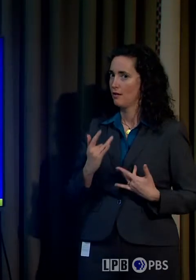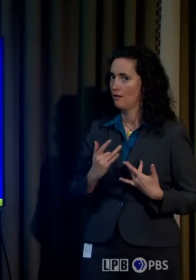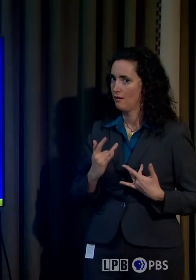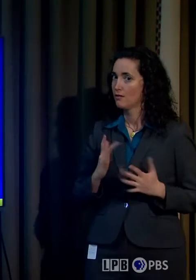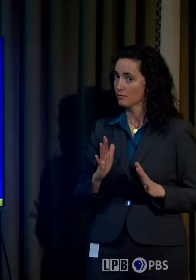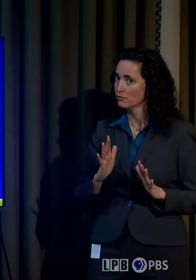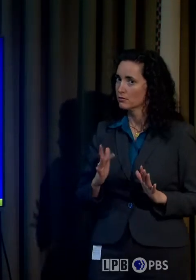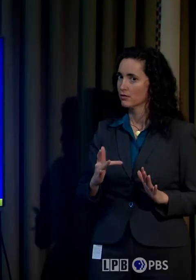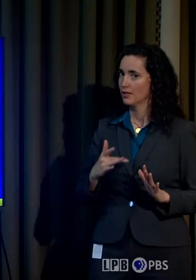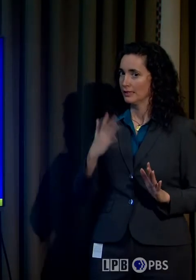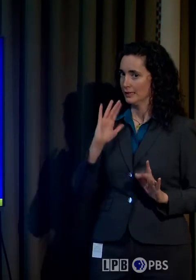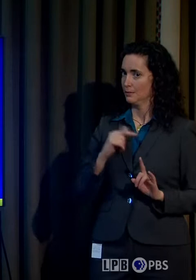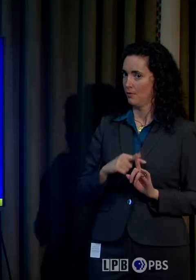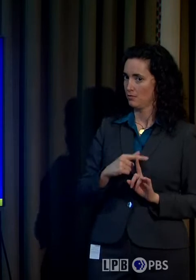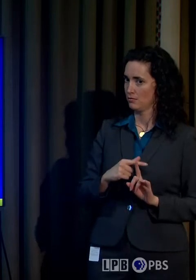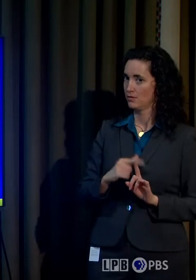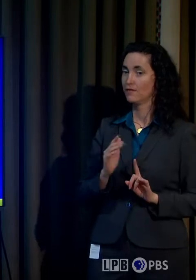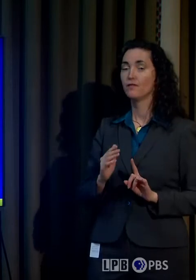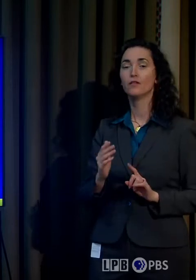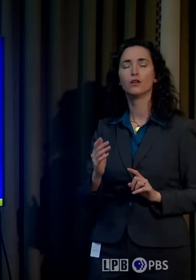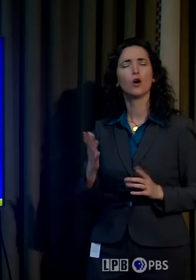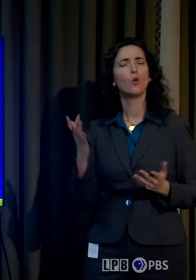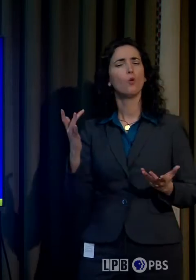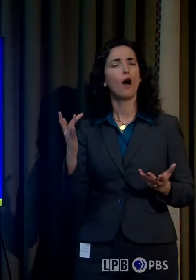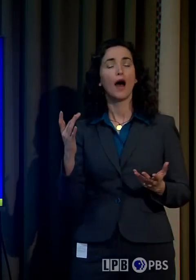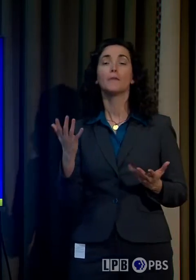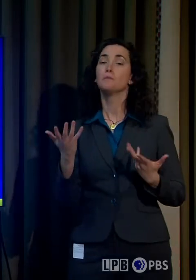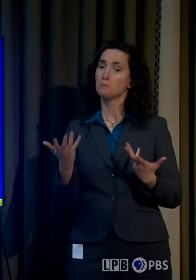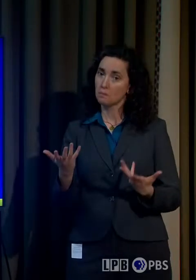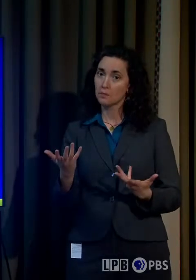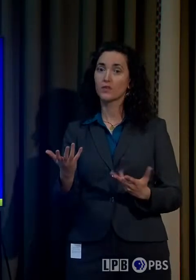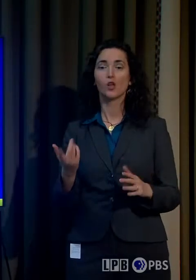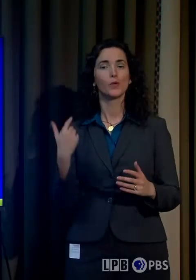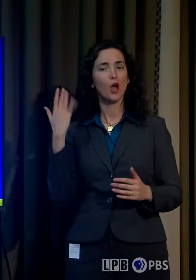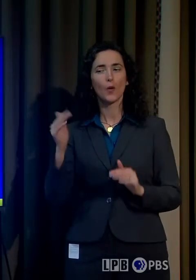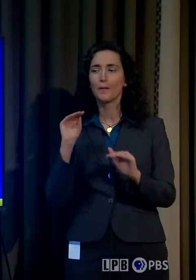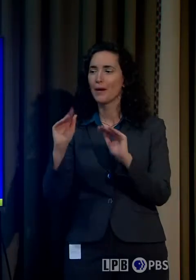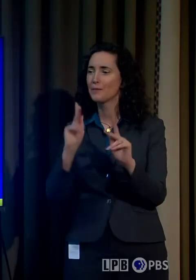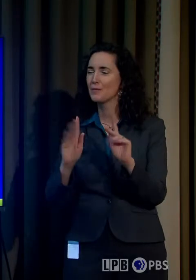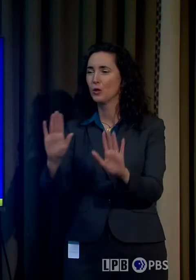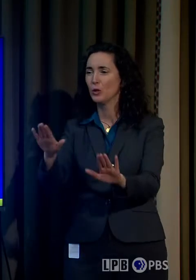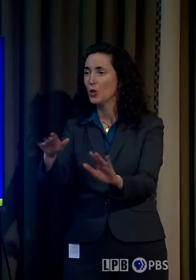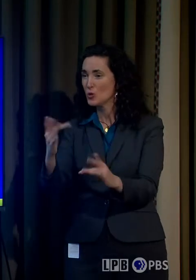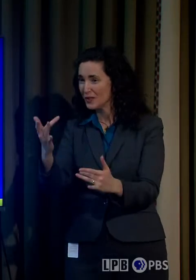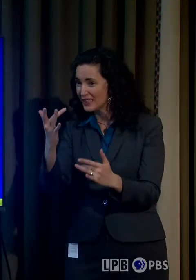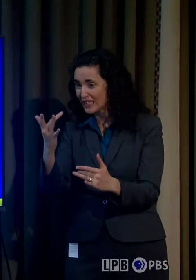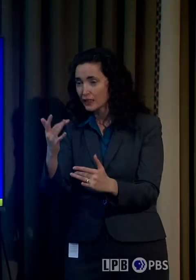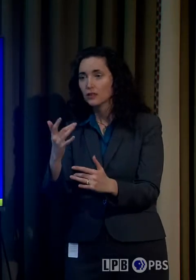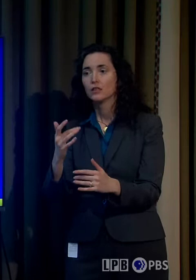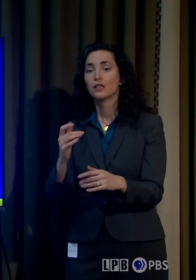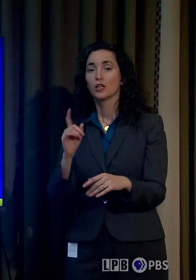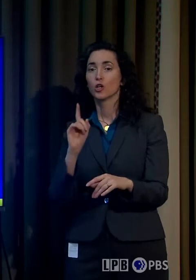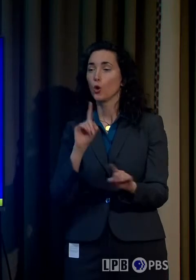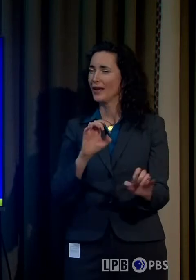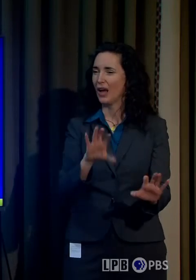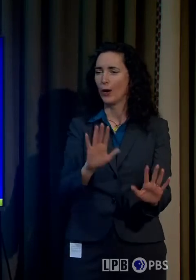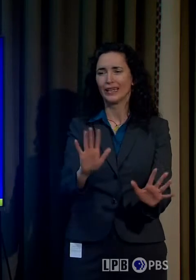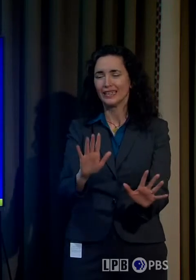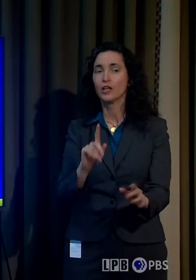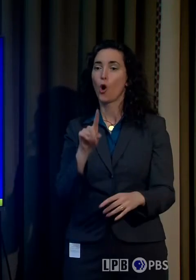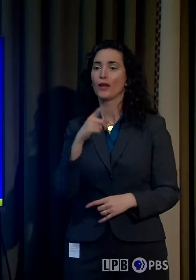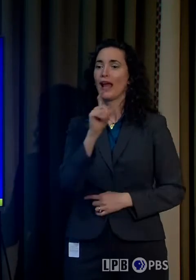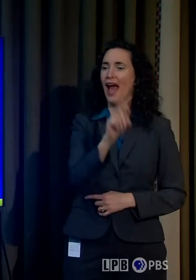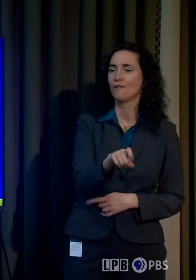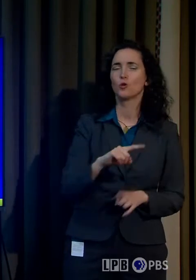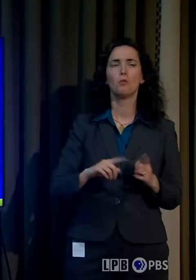think part of that is potentially because we're continuing to message to people not to go to the ER if you don't have to, and that diverts some